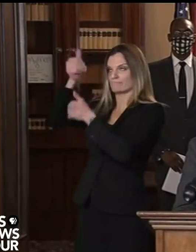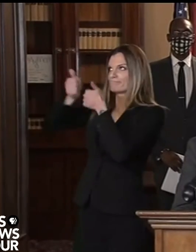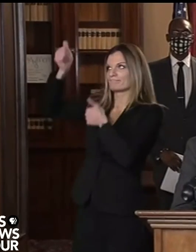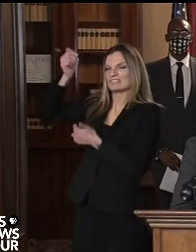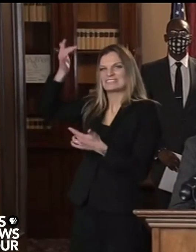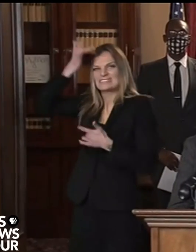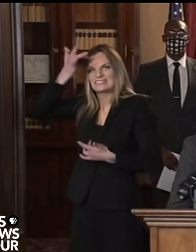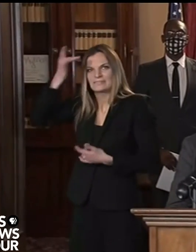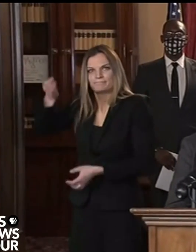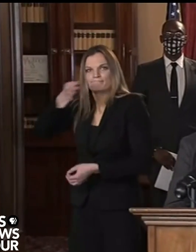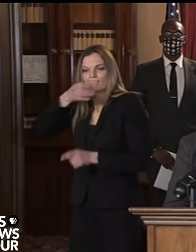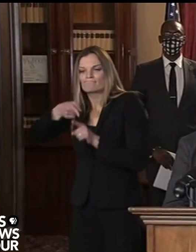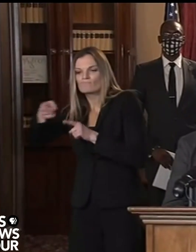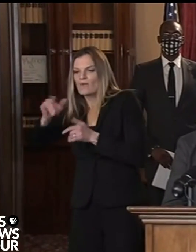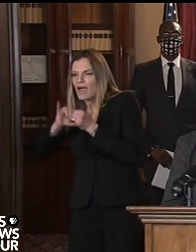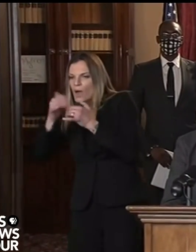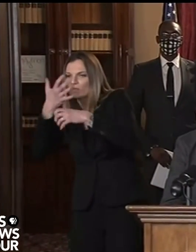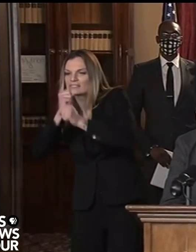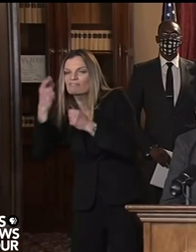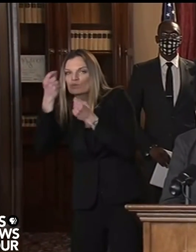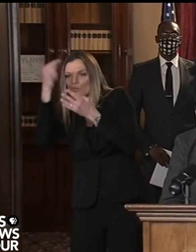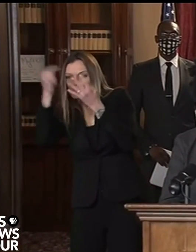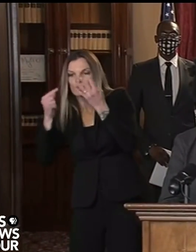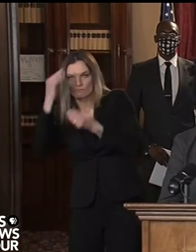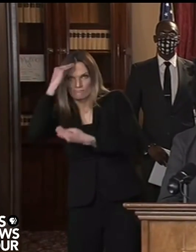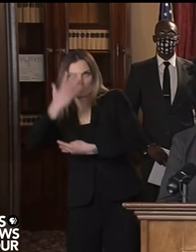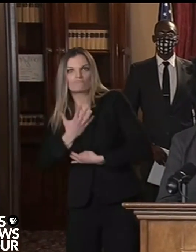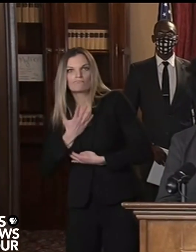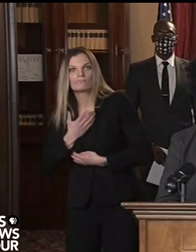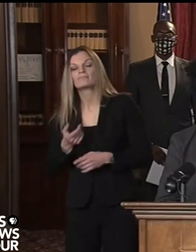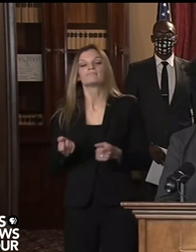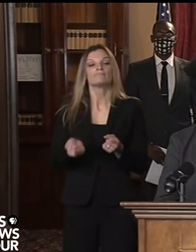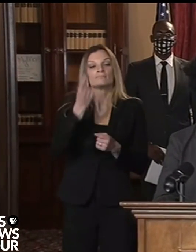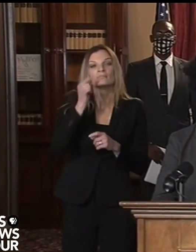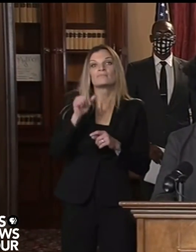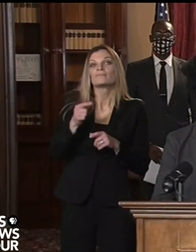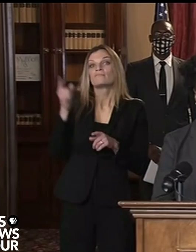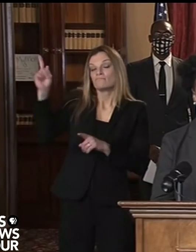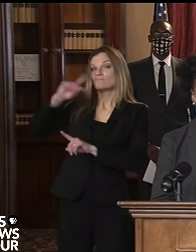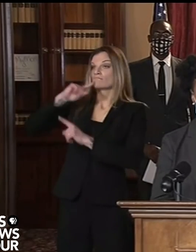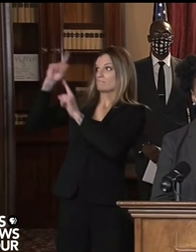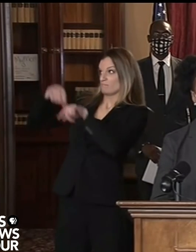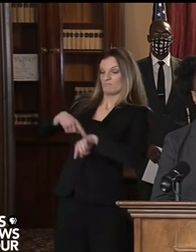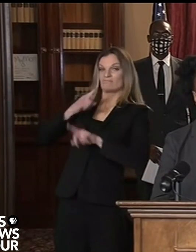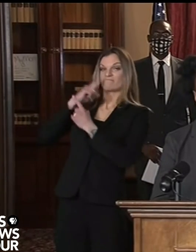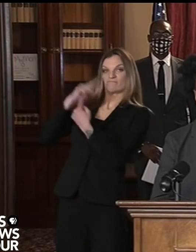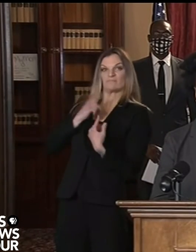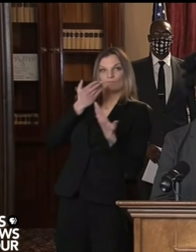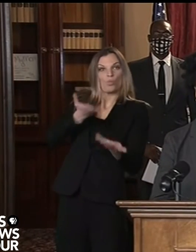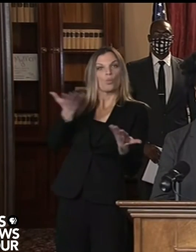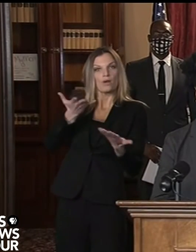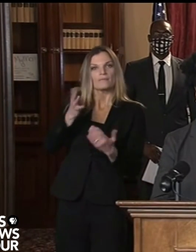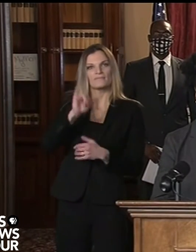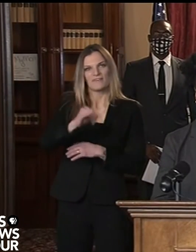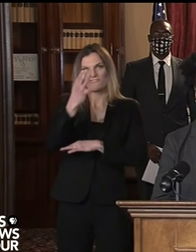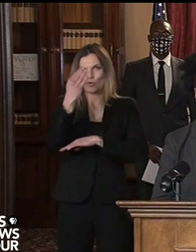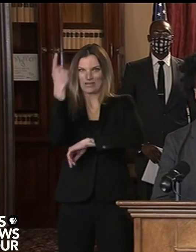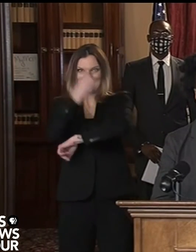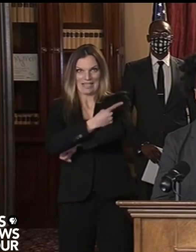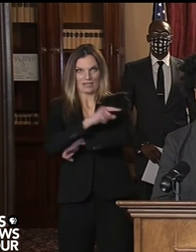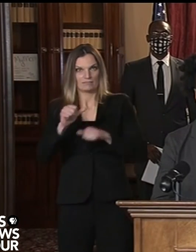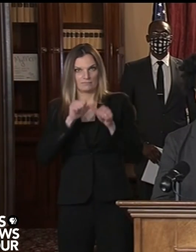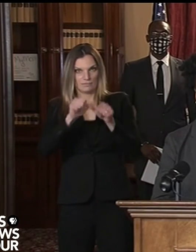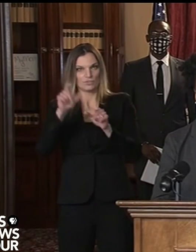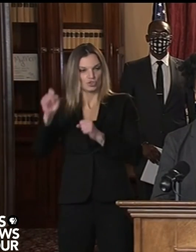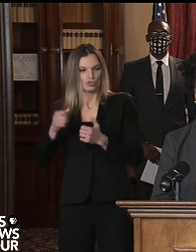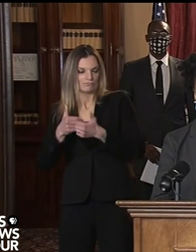available data, the CDC recommended quarantine period has been 14 days. This week, the CDC released